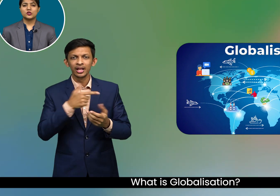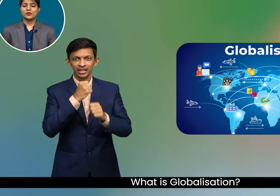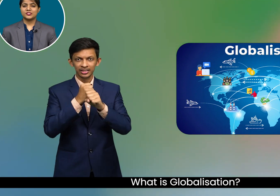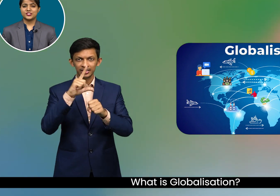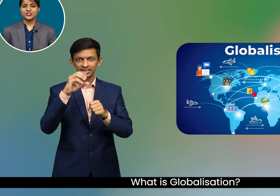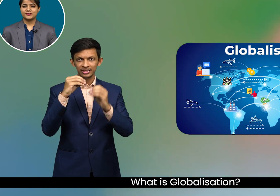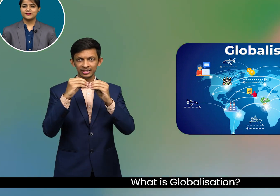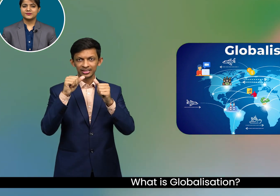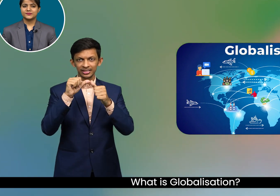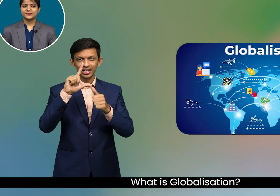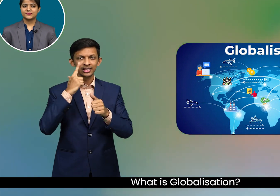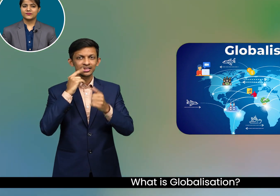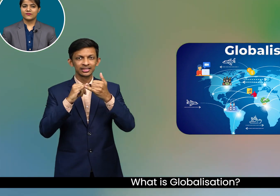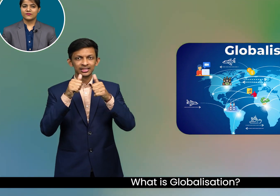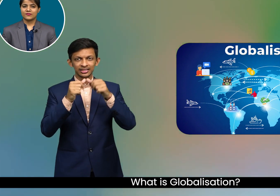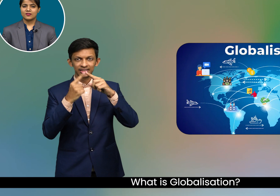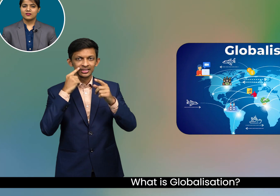What is globalization?